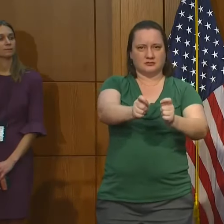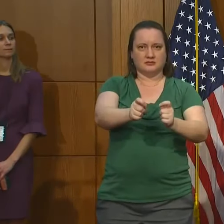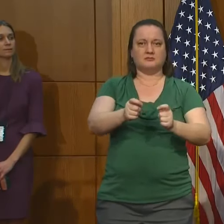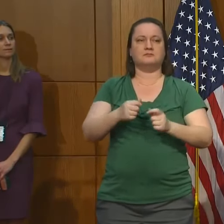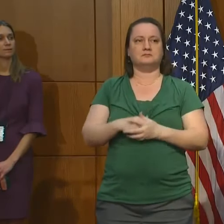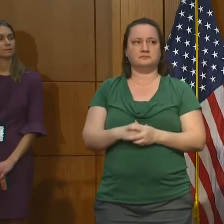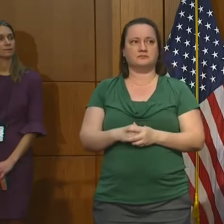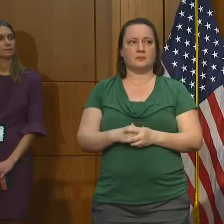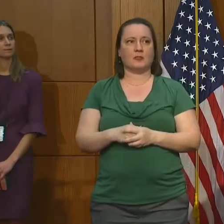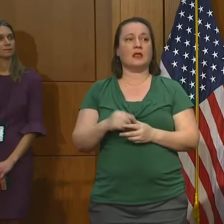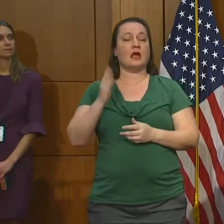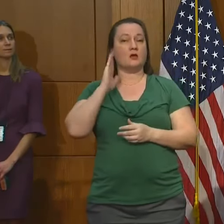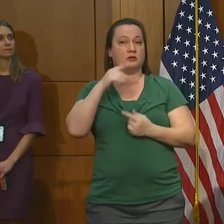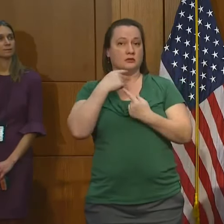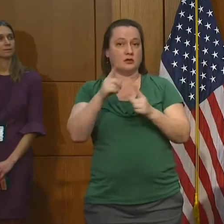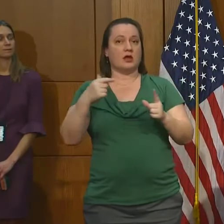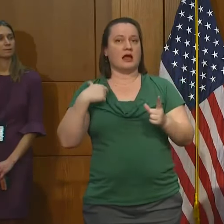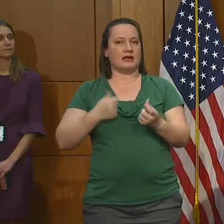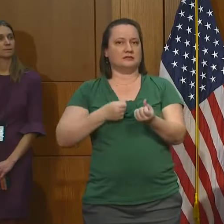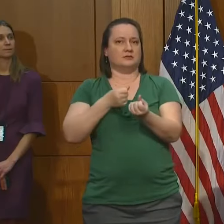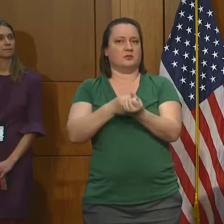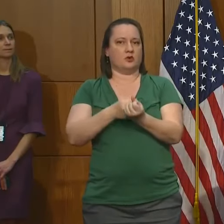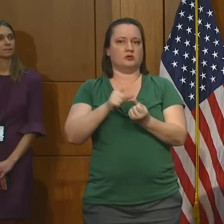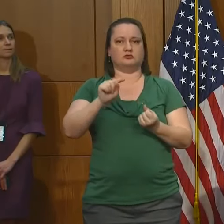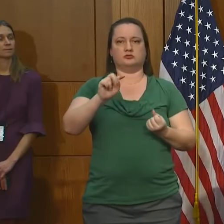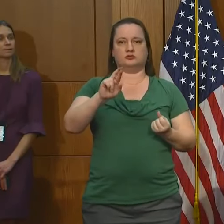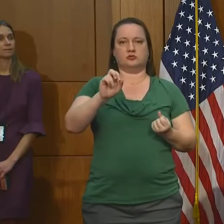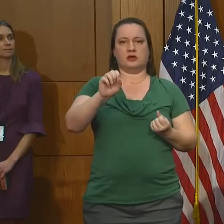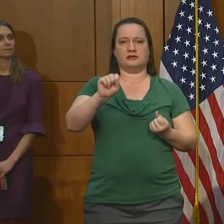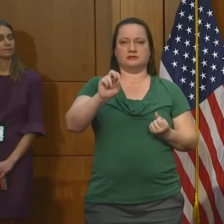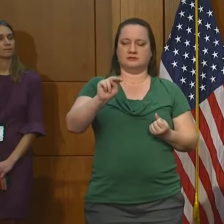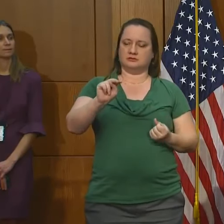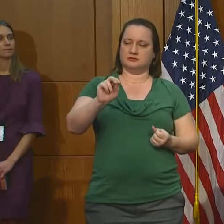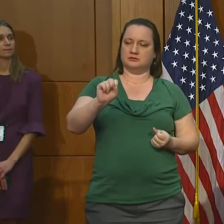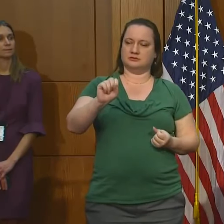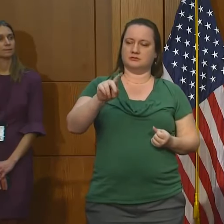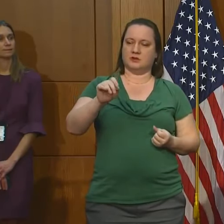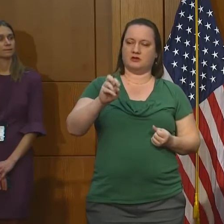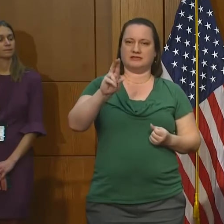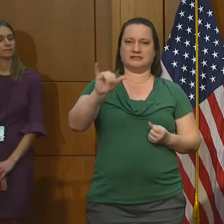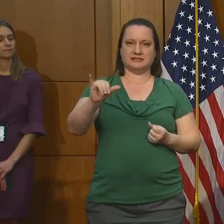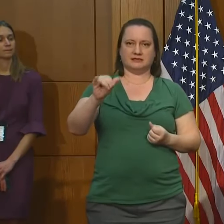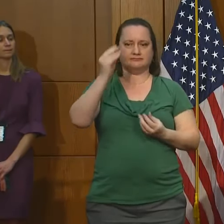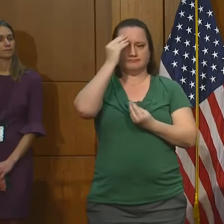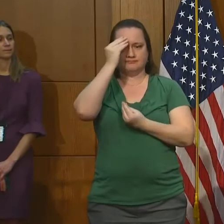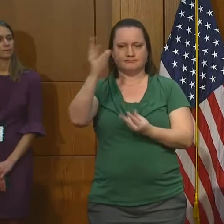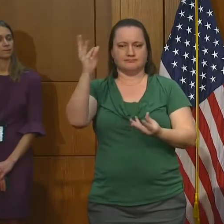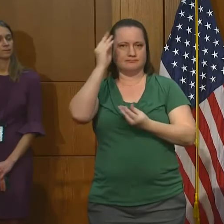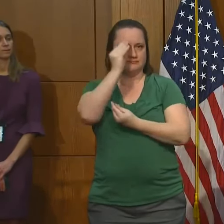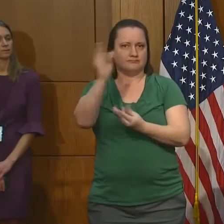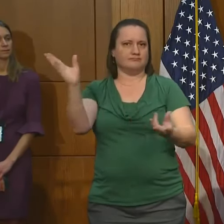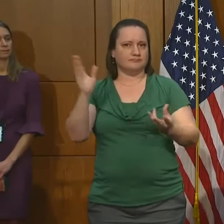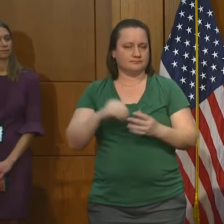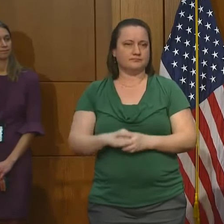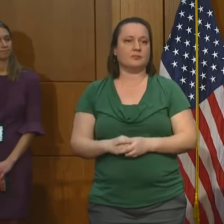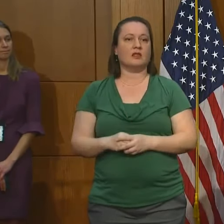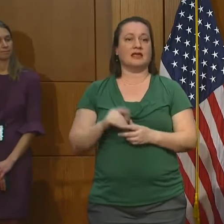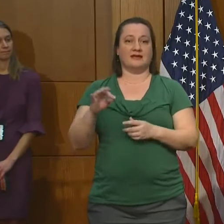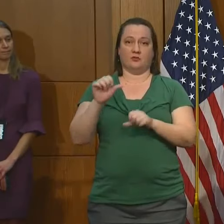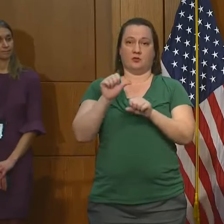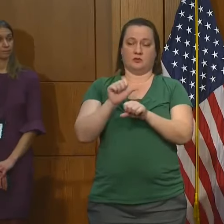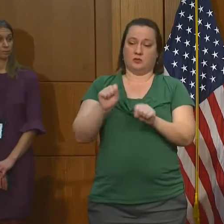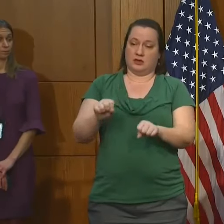support transparency. And I think if there are ways that we can all work together, work with the Virginia Department of Health, work with our nursing